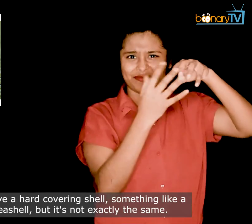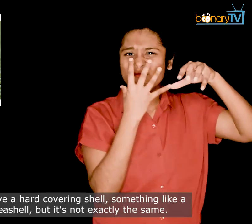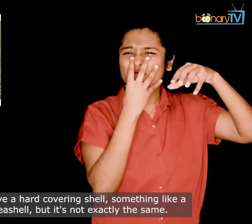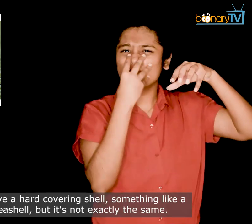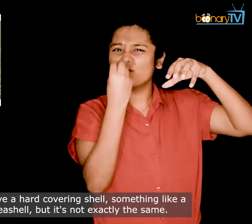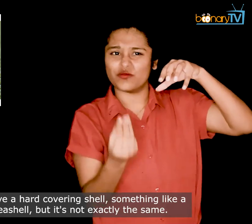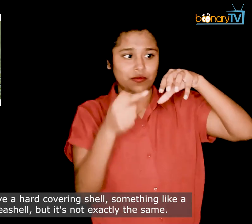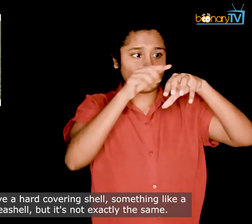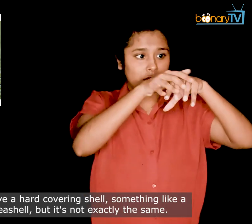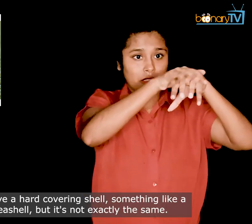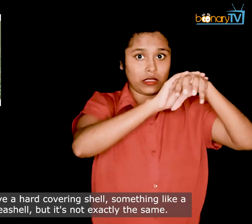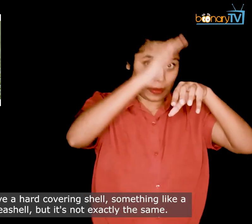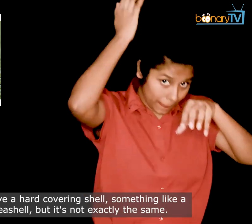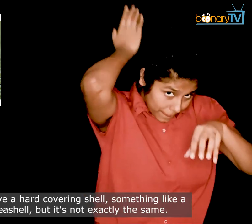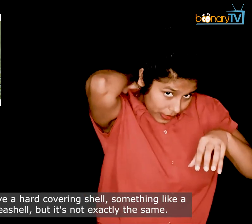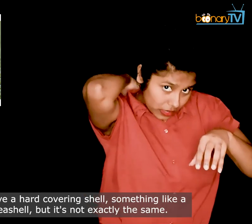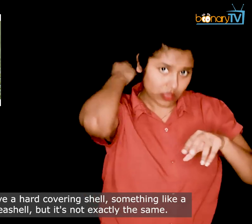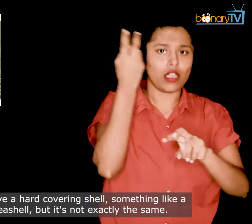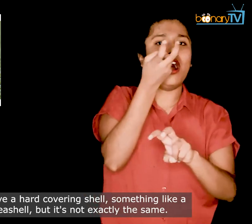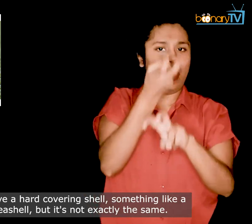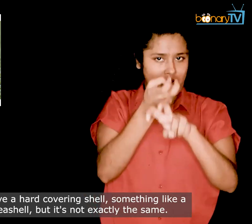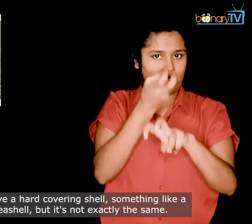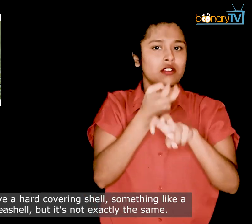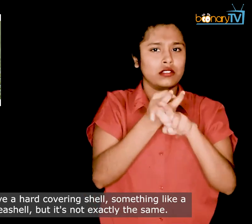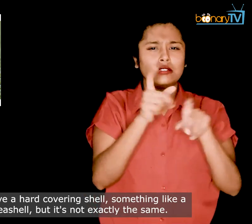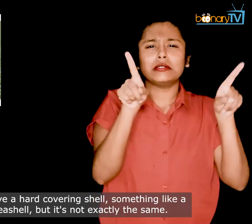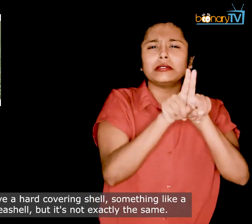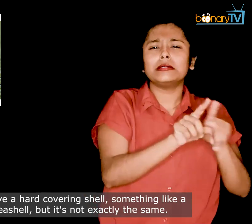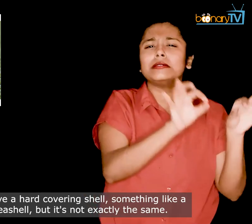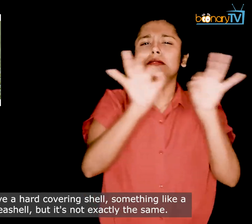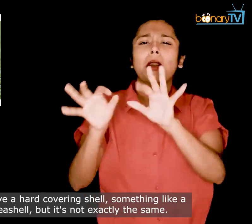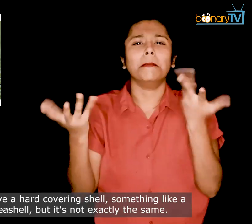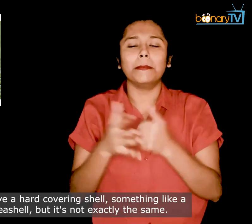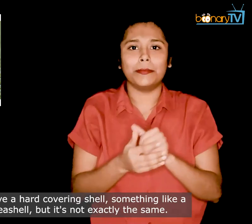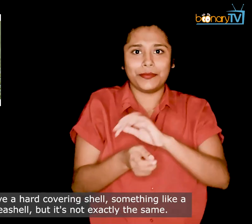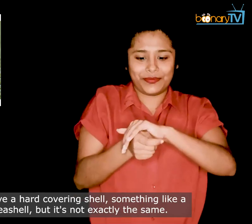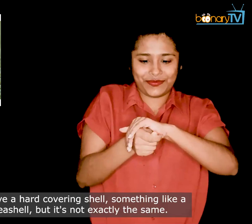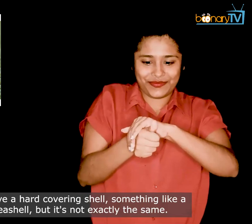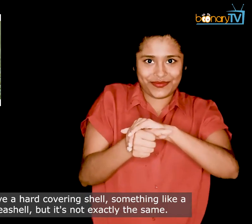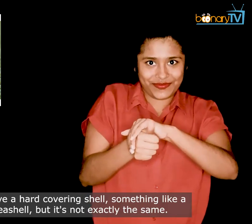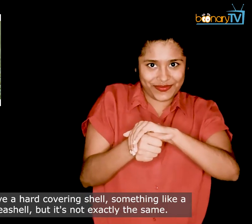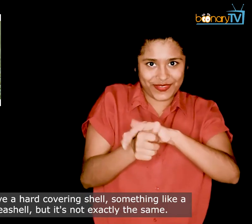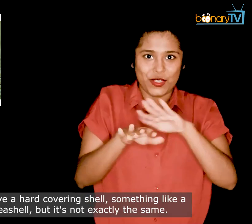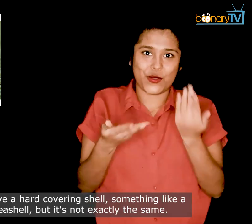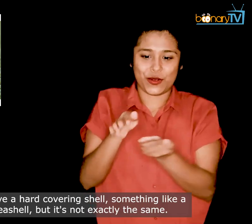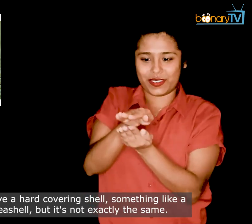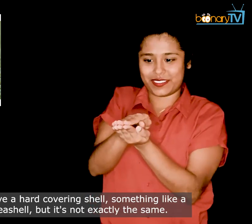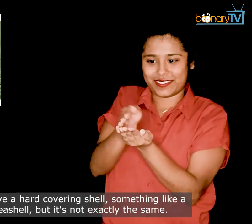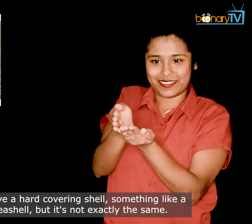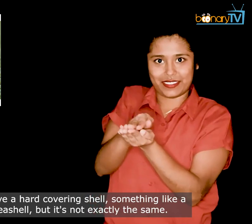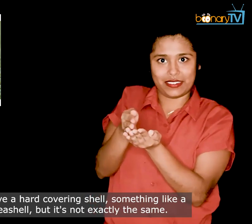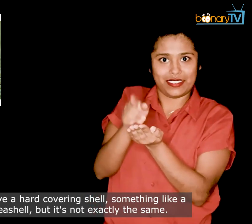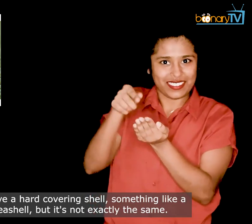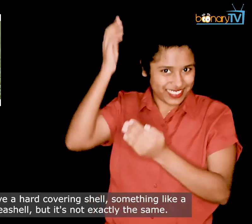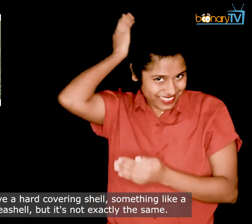hard covering shell. Something like a tortoise or a seashell.